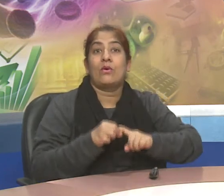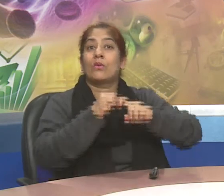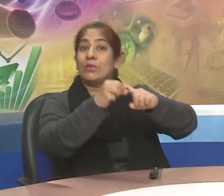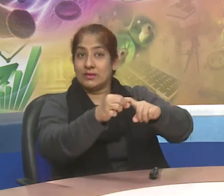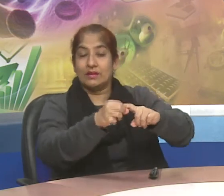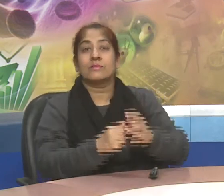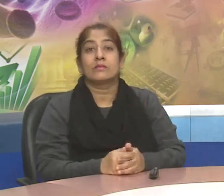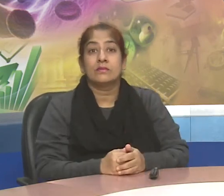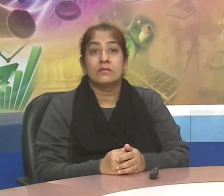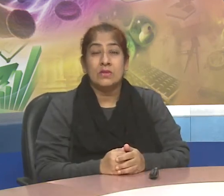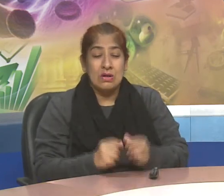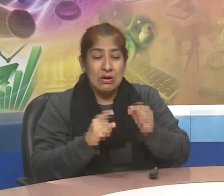Question number 18,